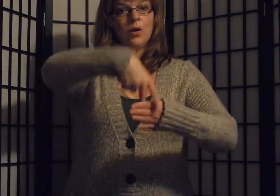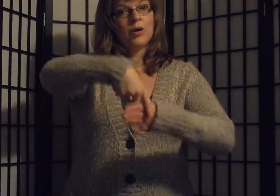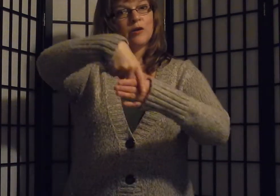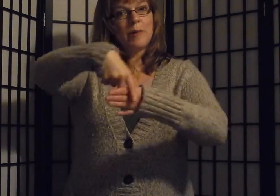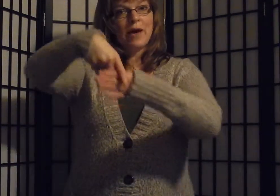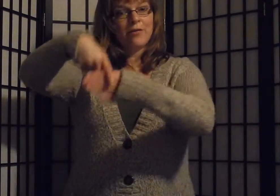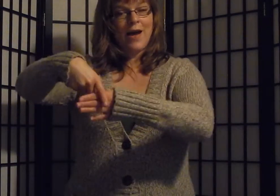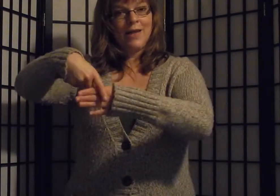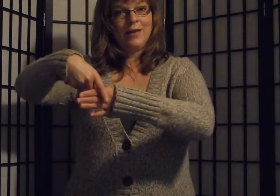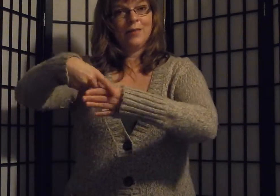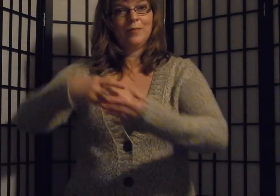Horseback riding.